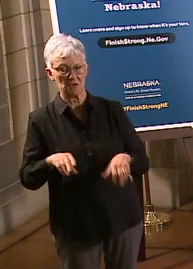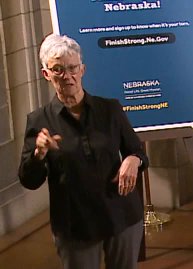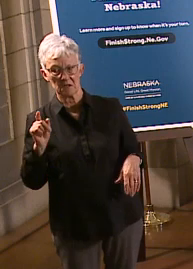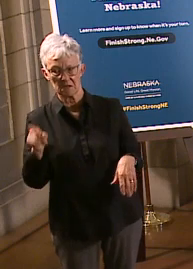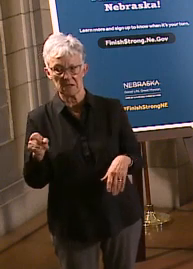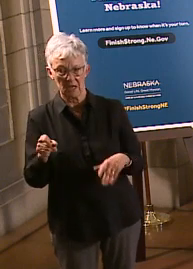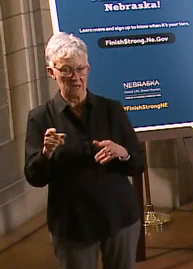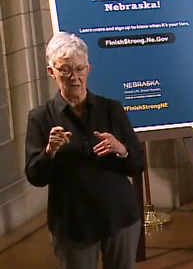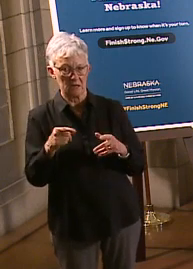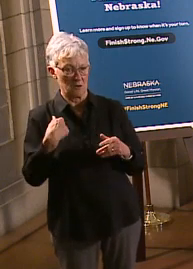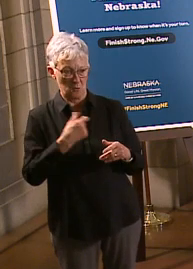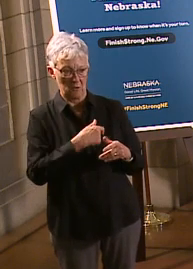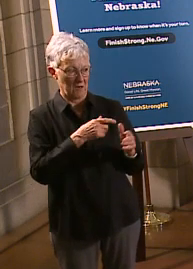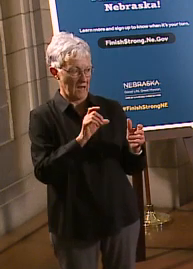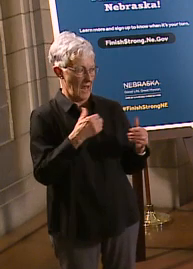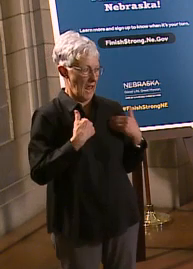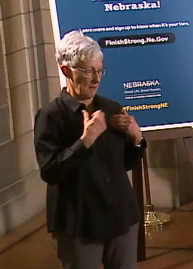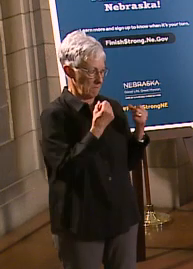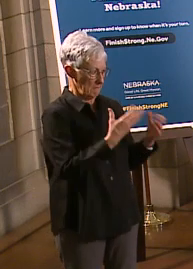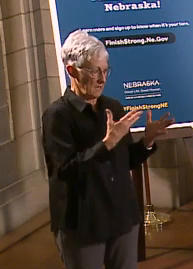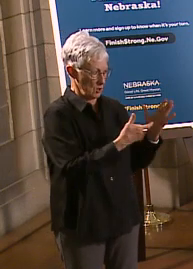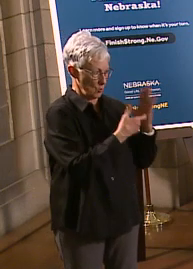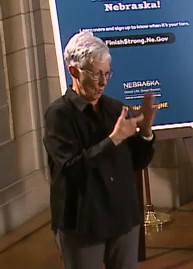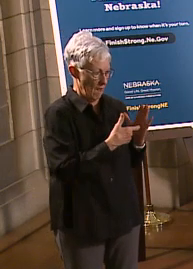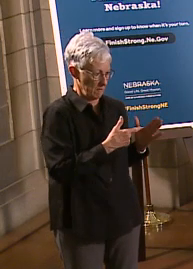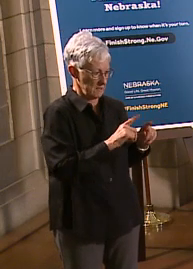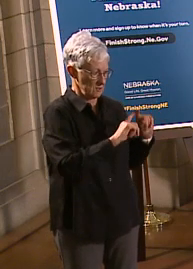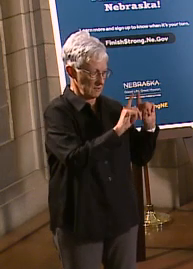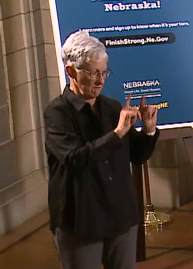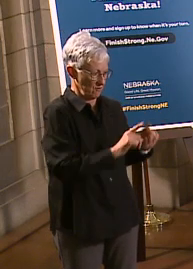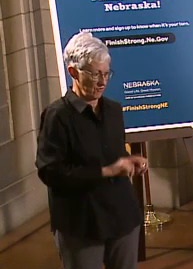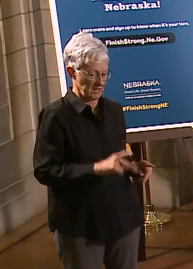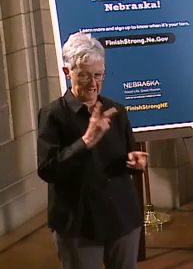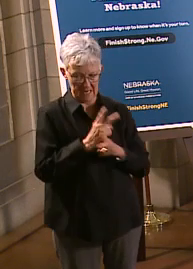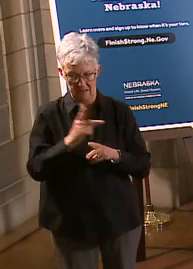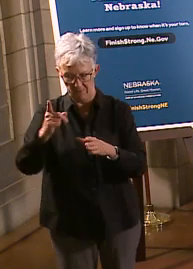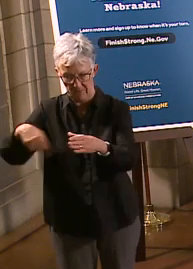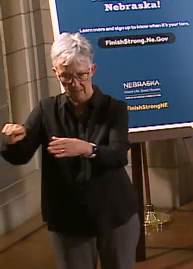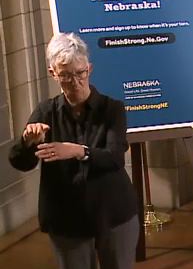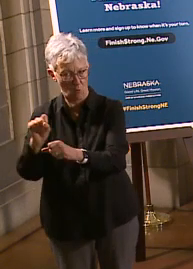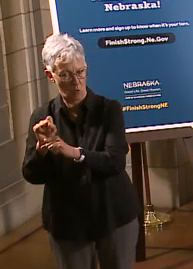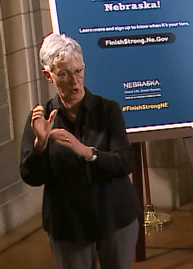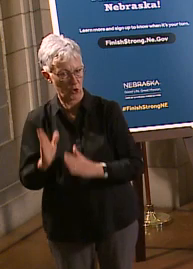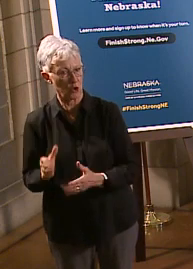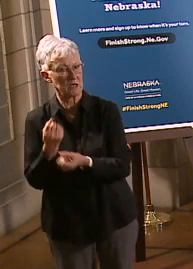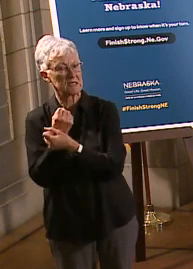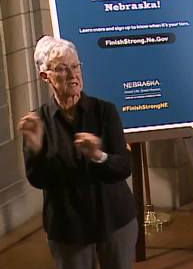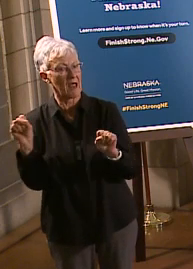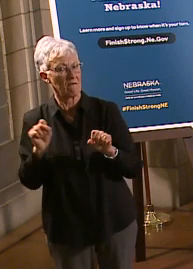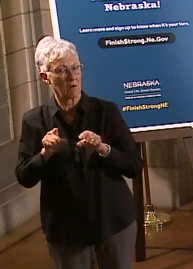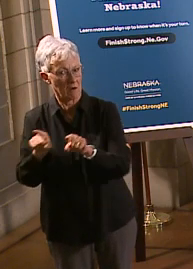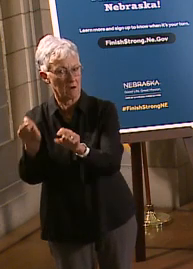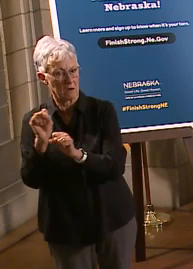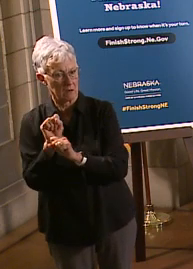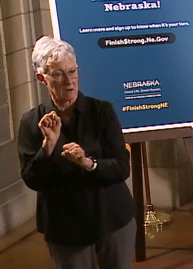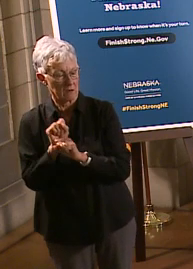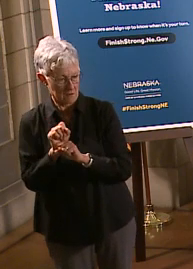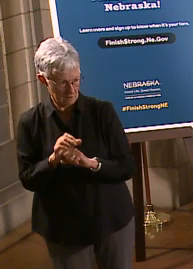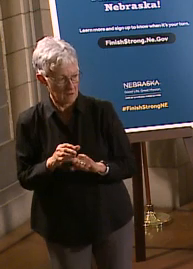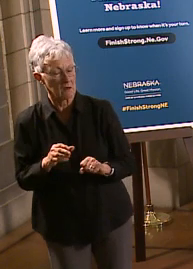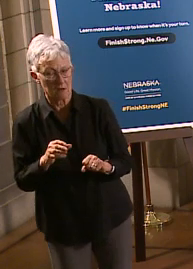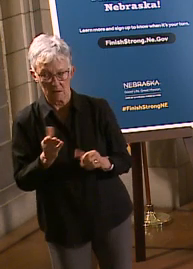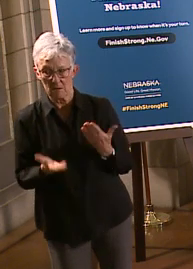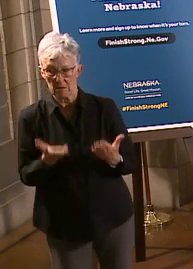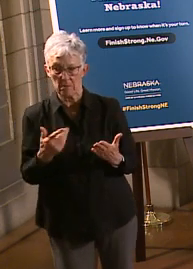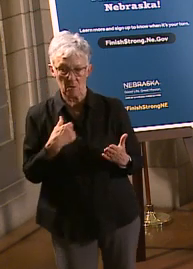a lot of different protocols to make sure we kept our associates safe. They've even though it's become tiresome for us